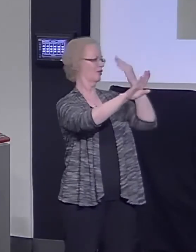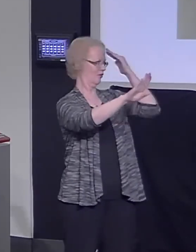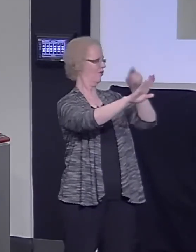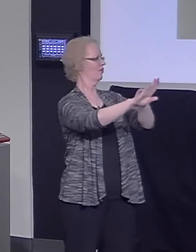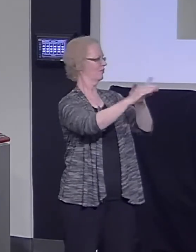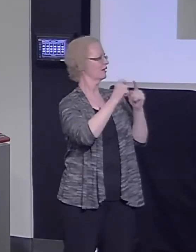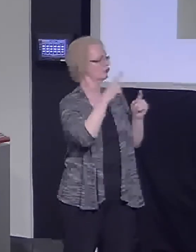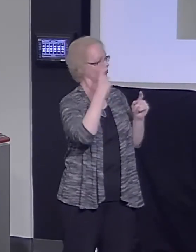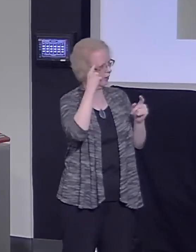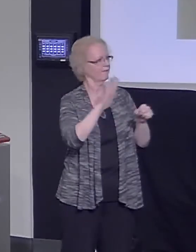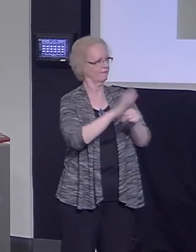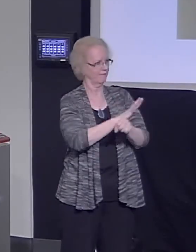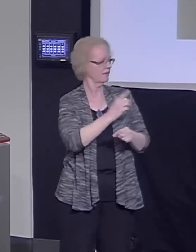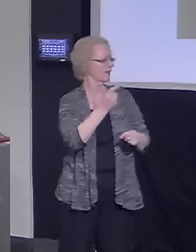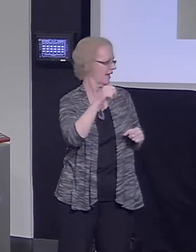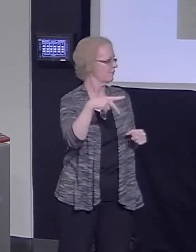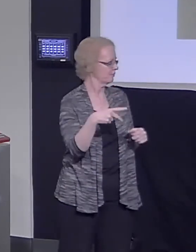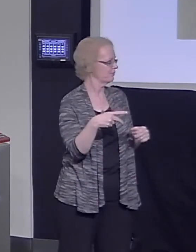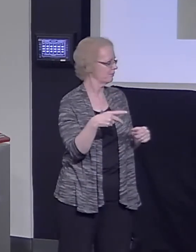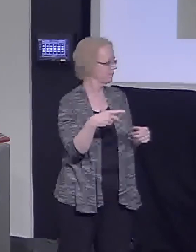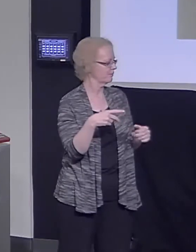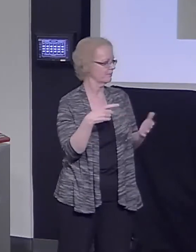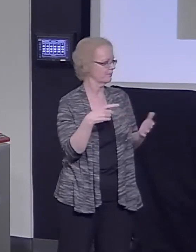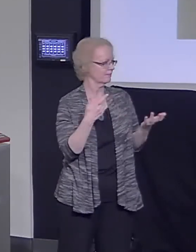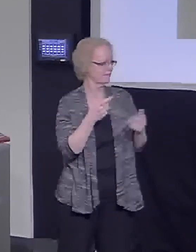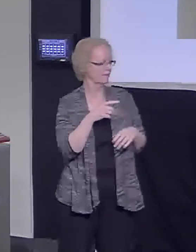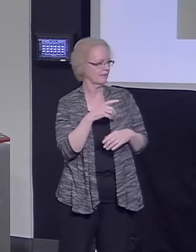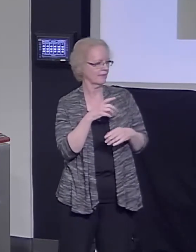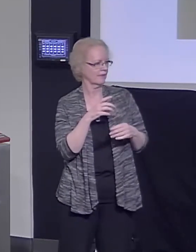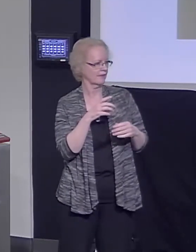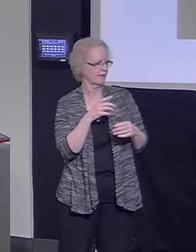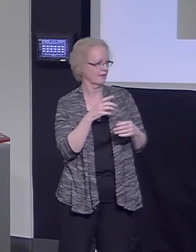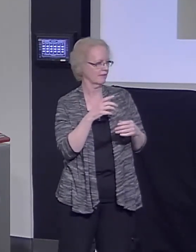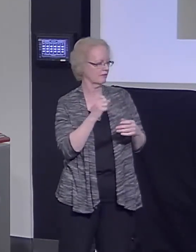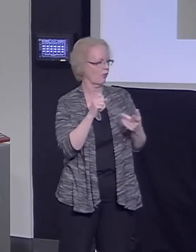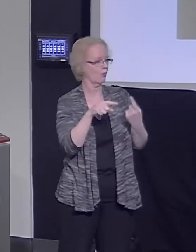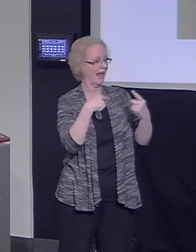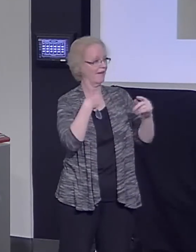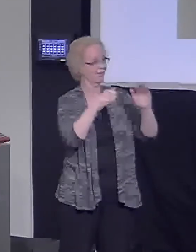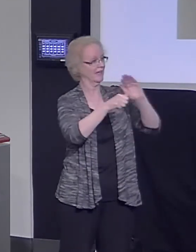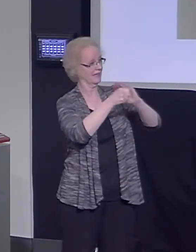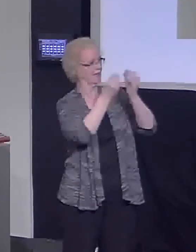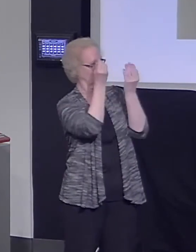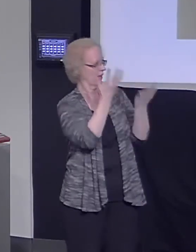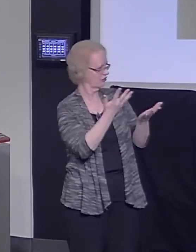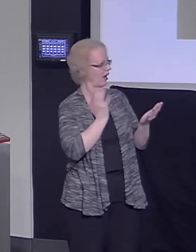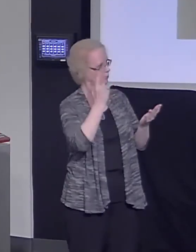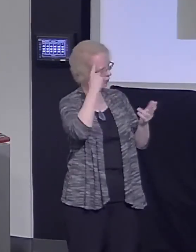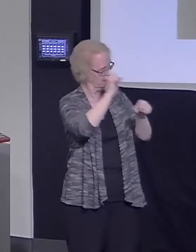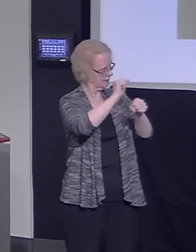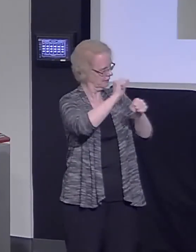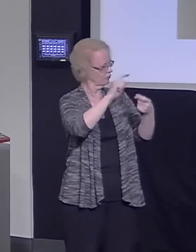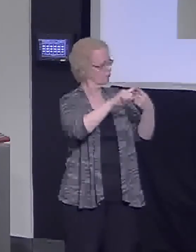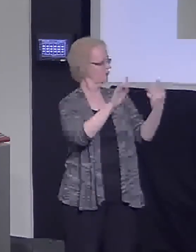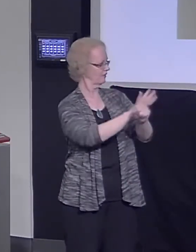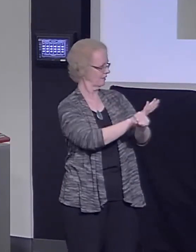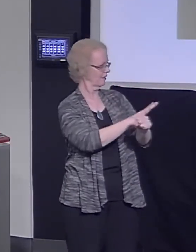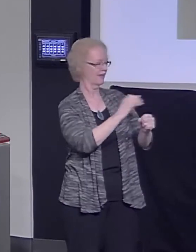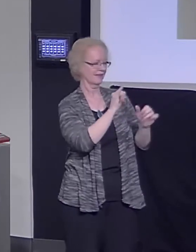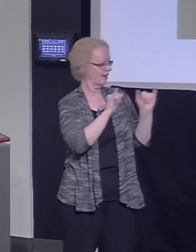the gaps in terms of information that is hidden. You know, so it must be a top-down process in that